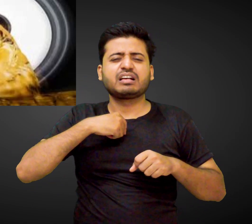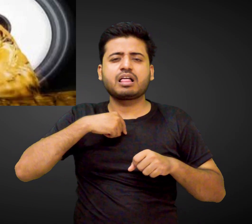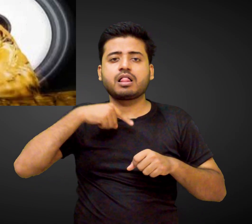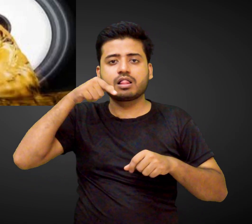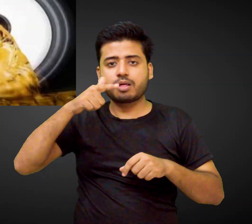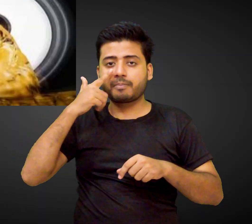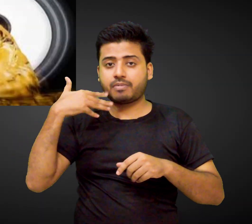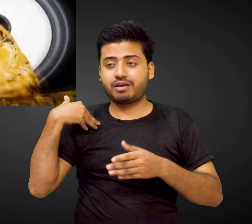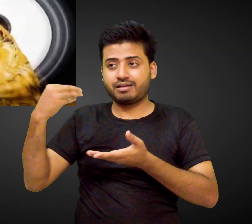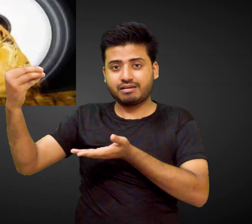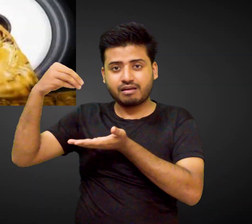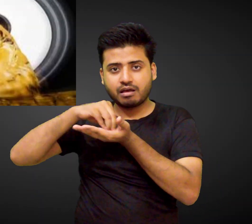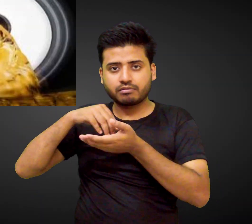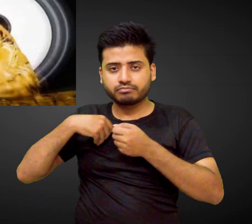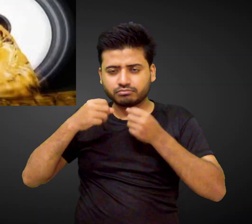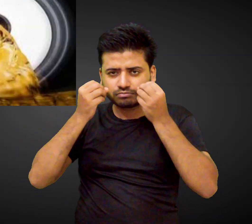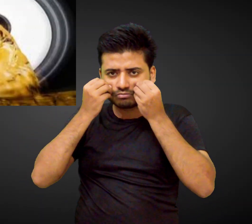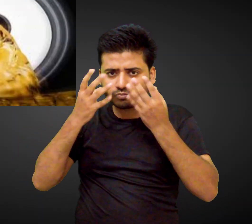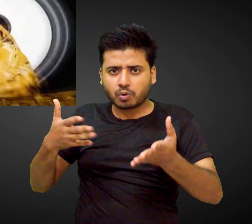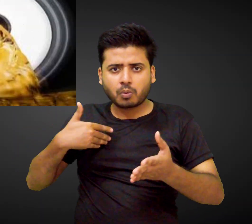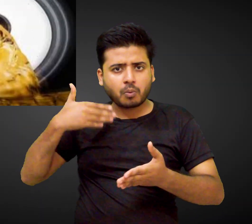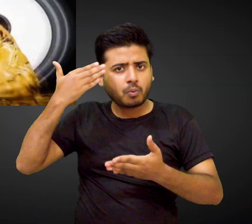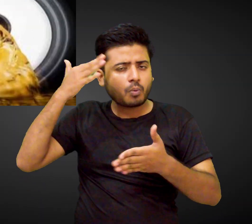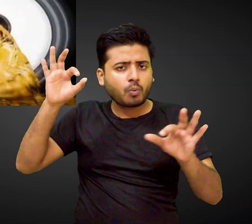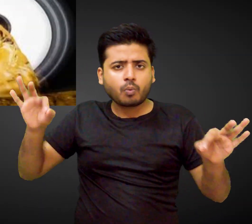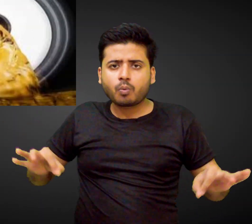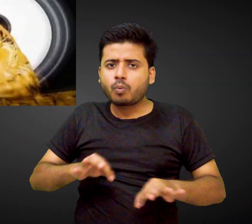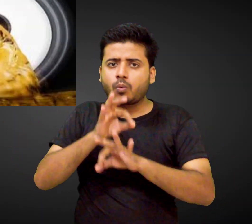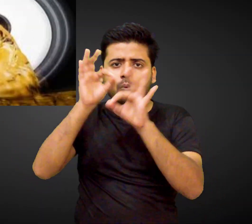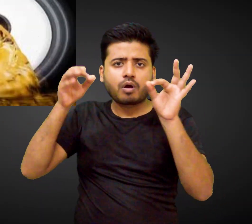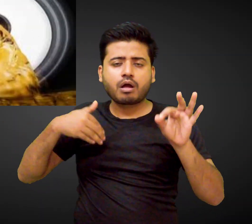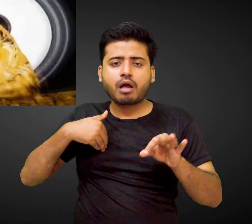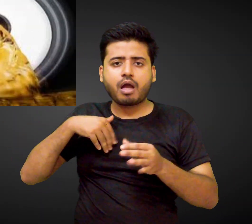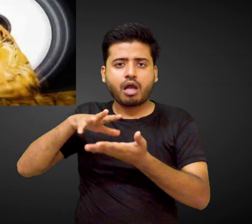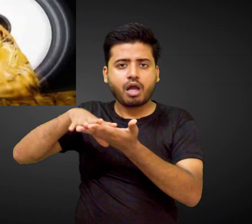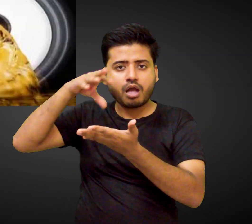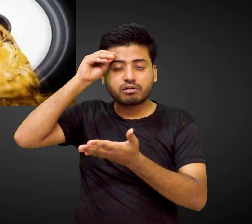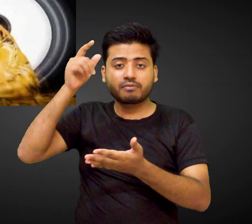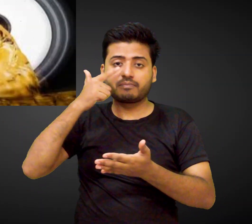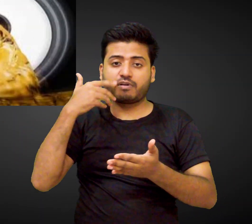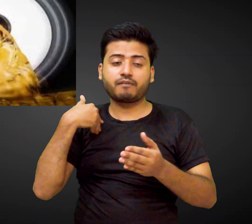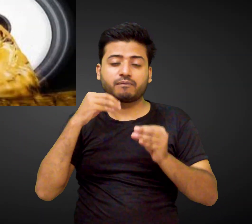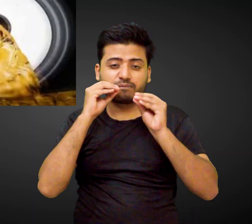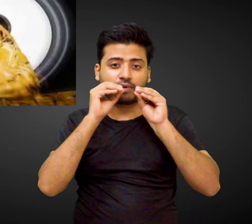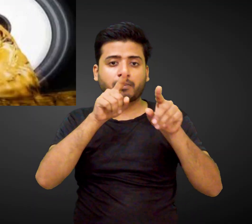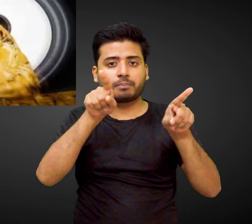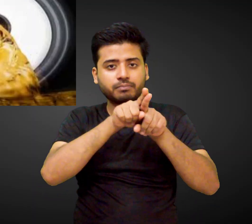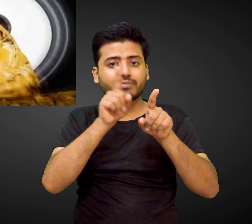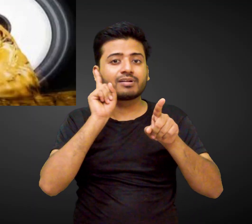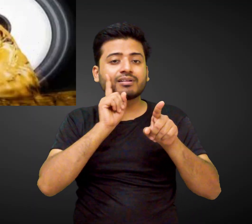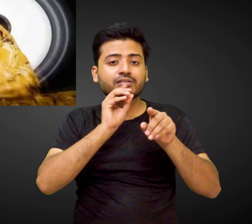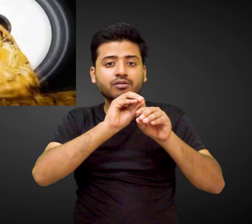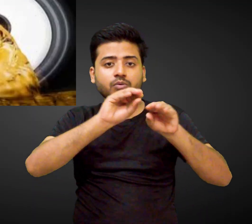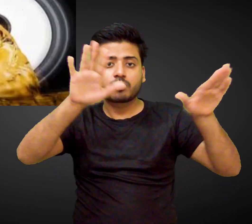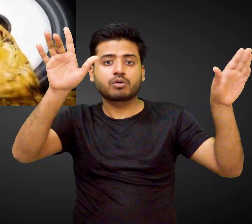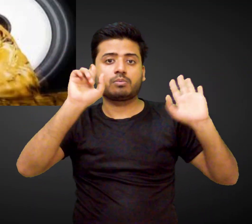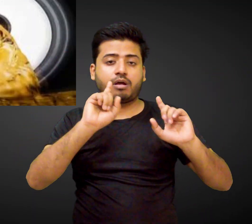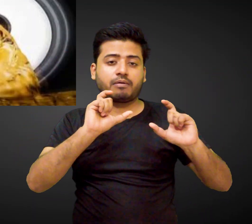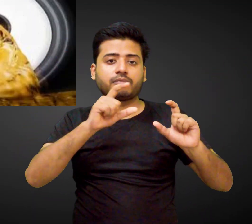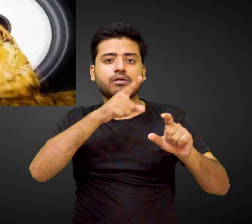air filters. Minimize aerodynamic drag. Remove roof racks and carriers when they are not in use, as they increase